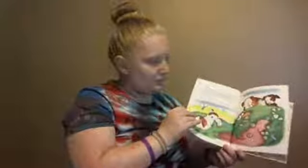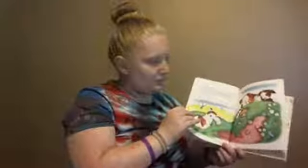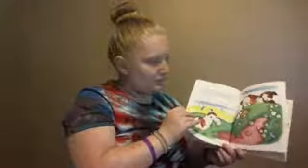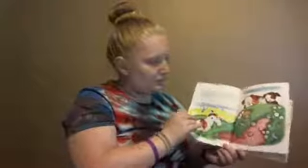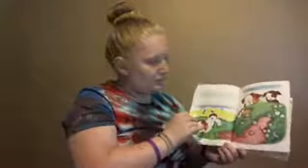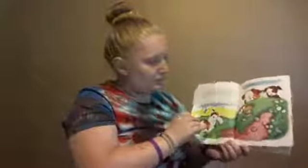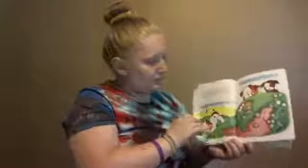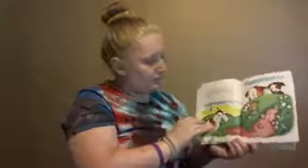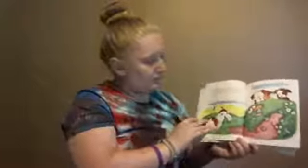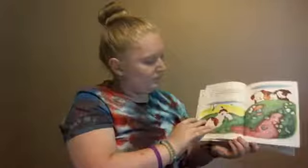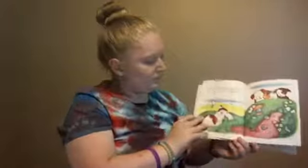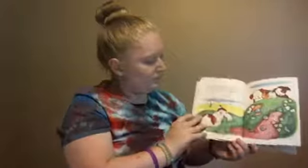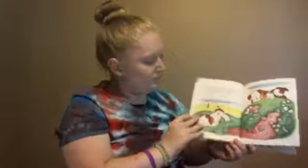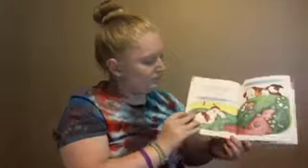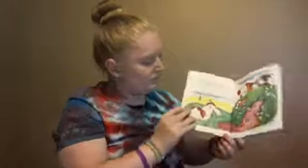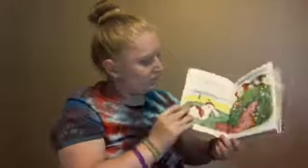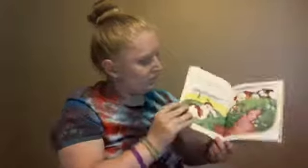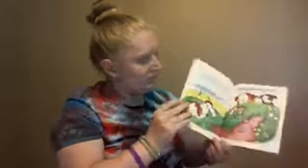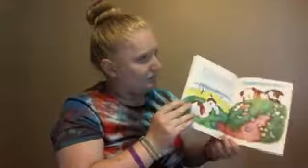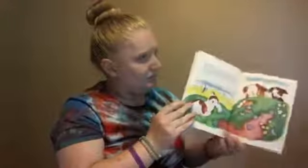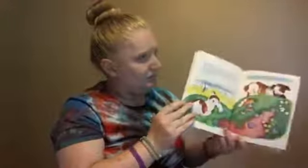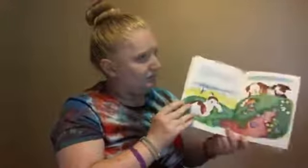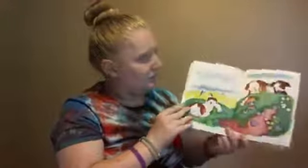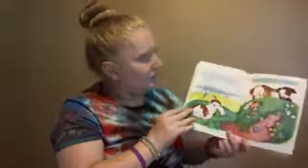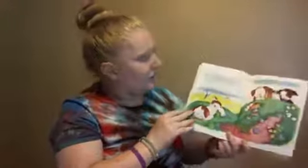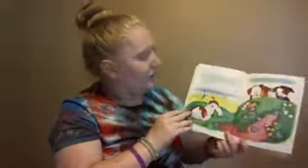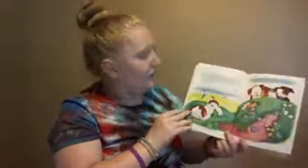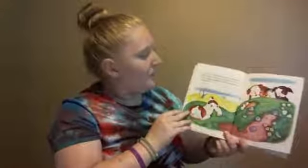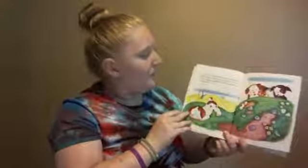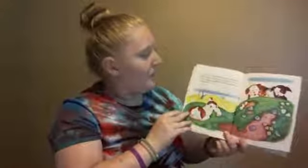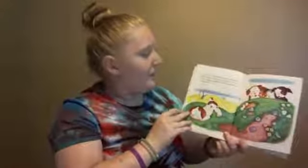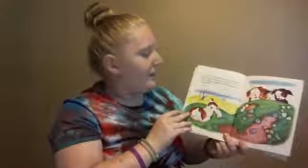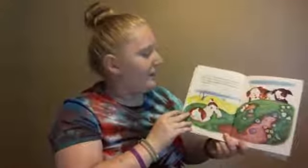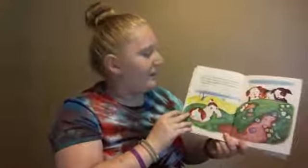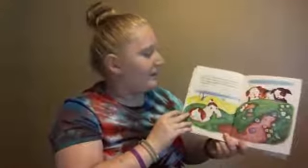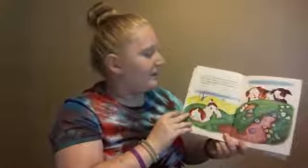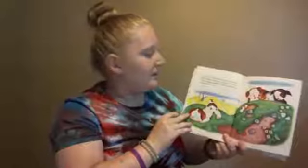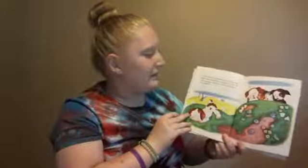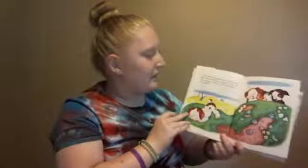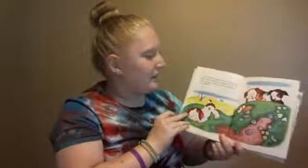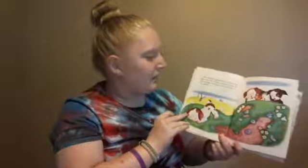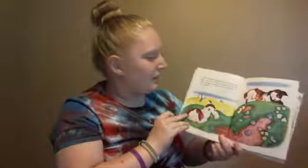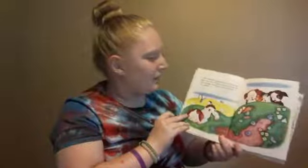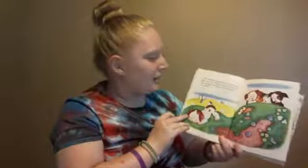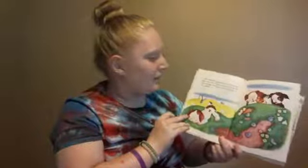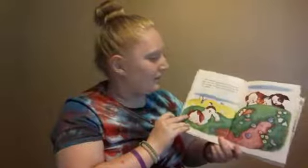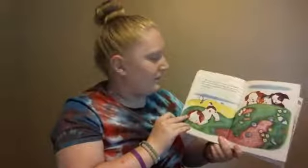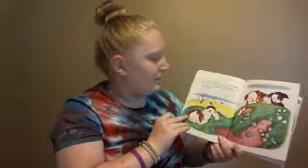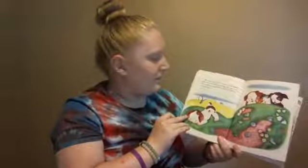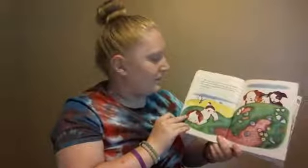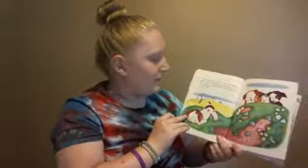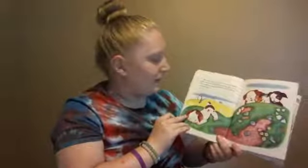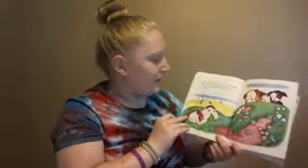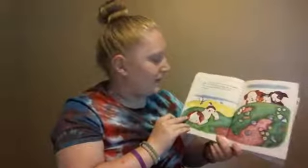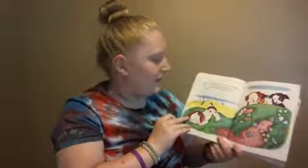But when they looked down at the grassy place near the bottom of the